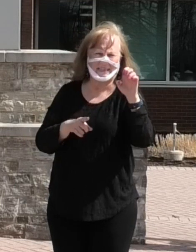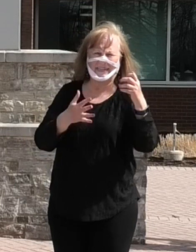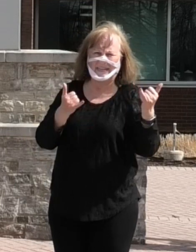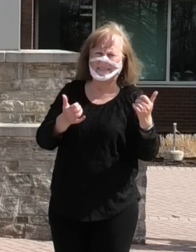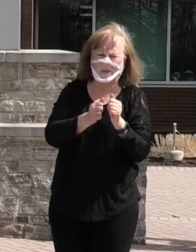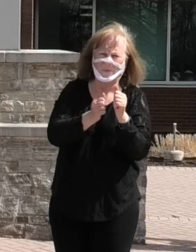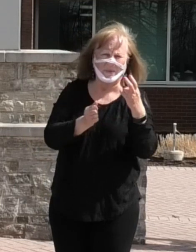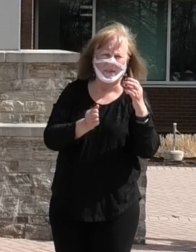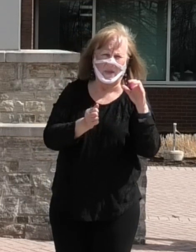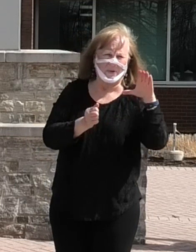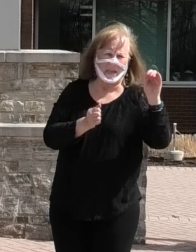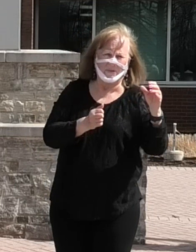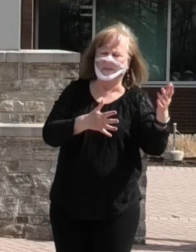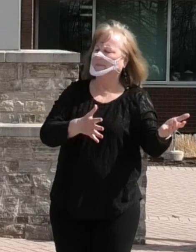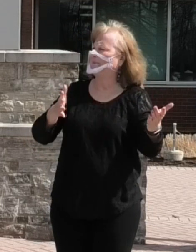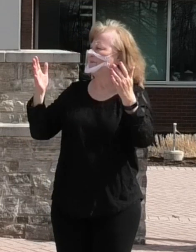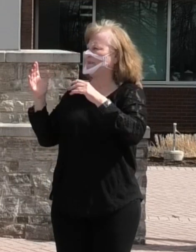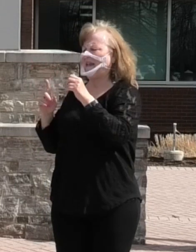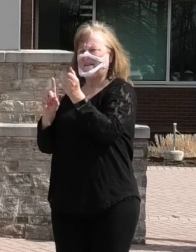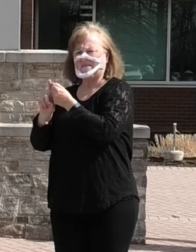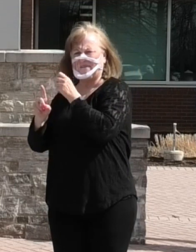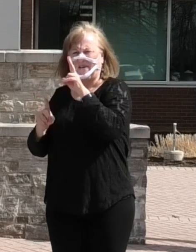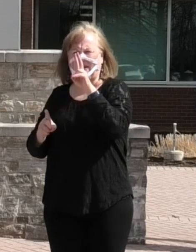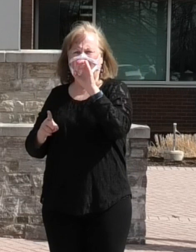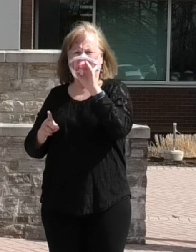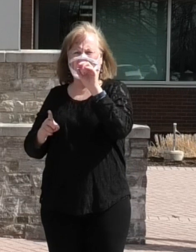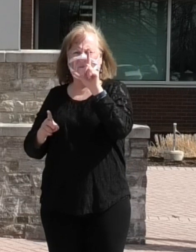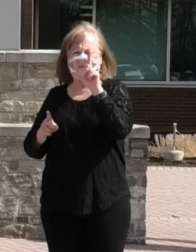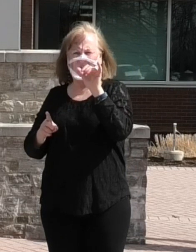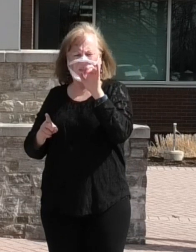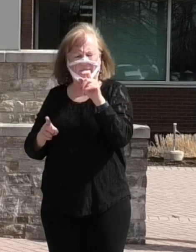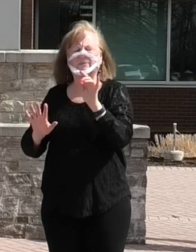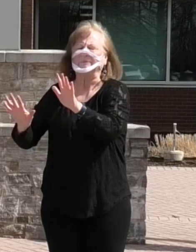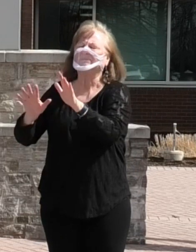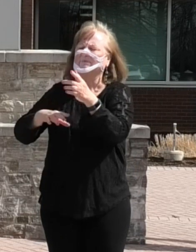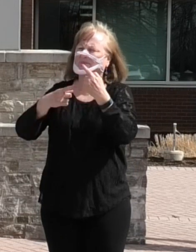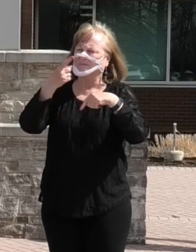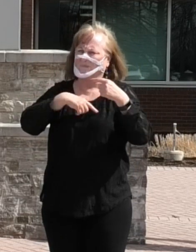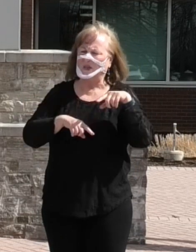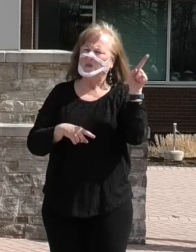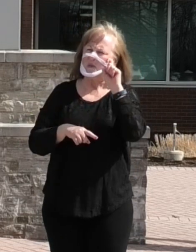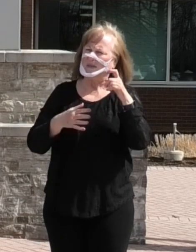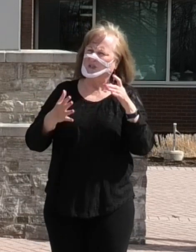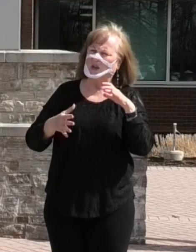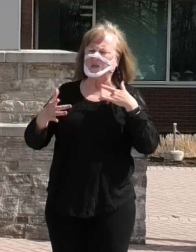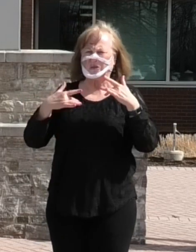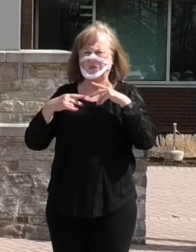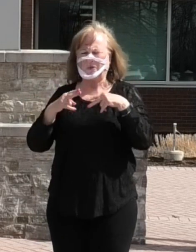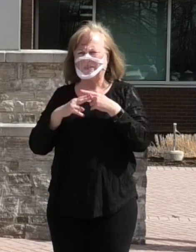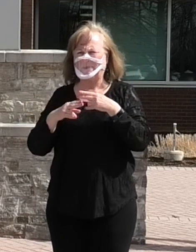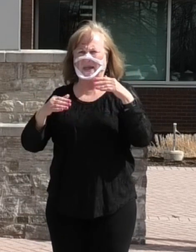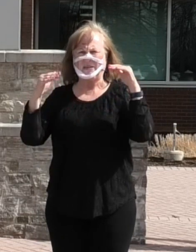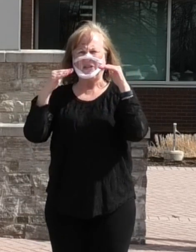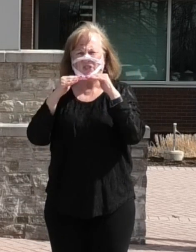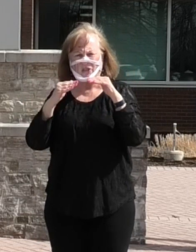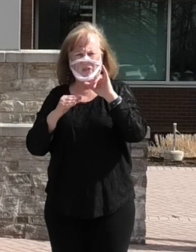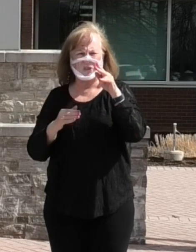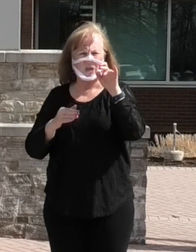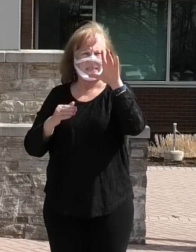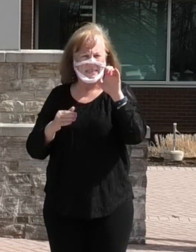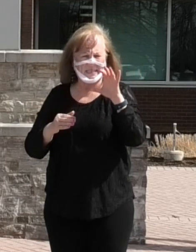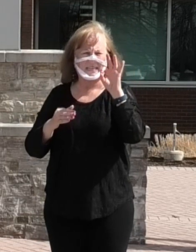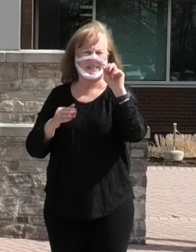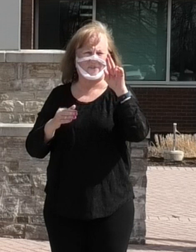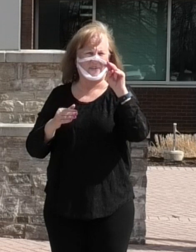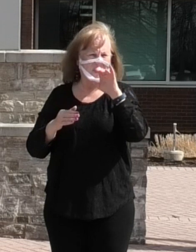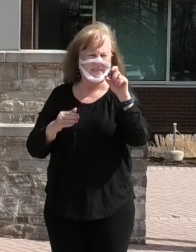in Howard County? So the question was concerns about justice and fairness need